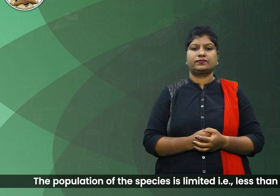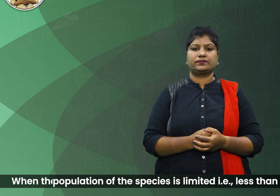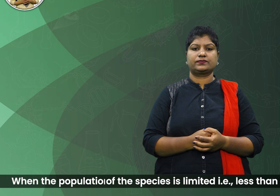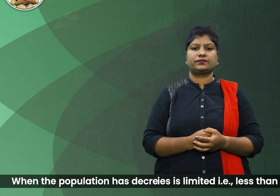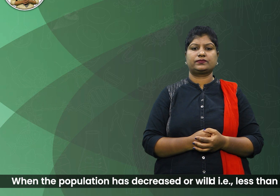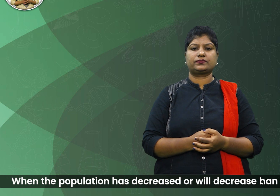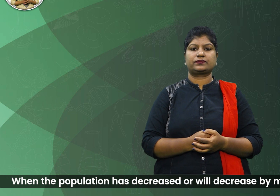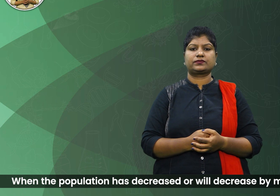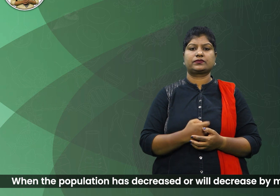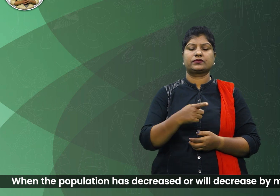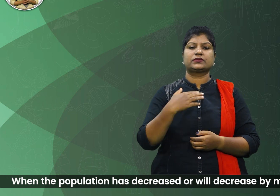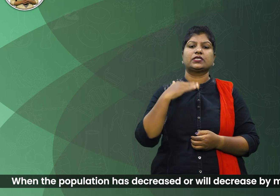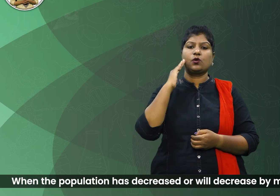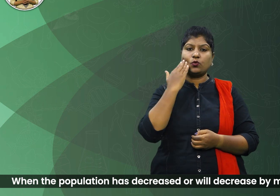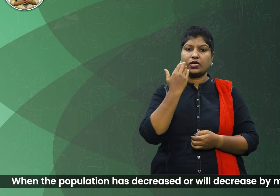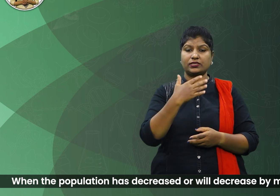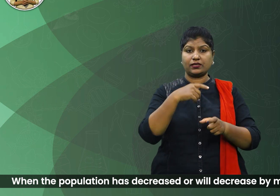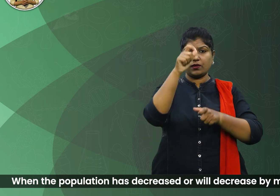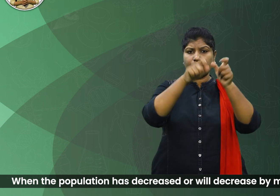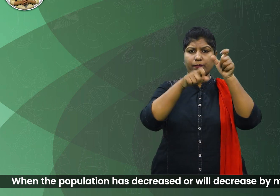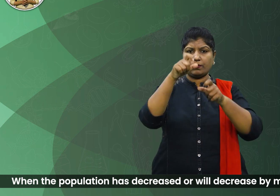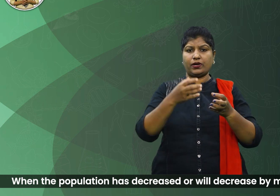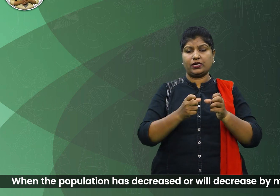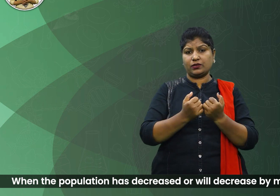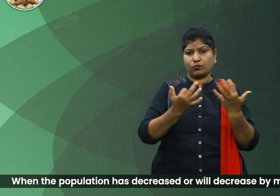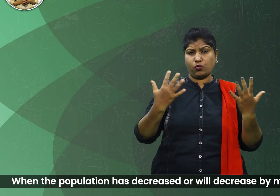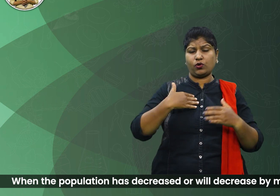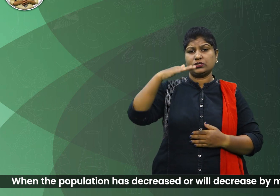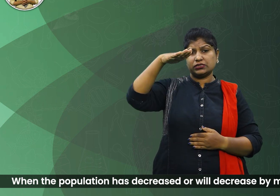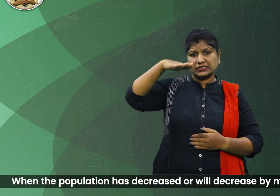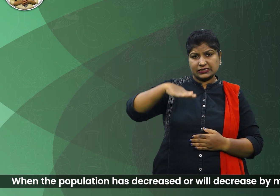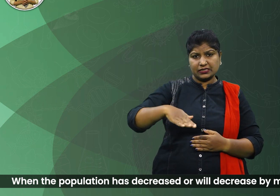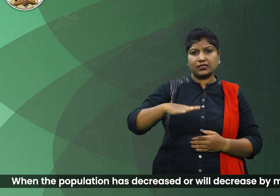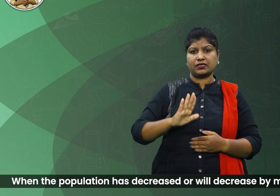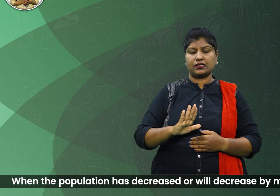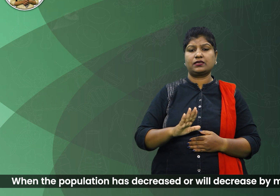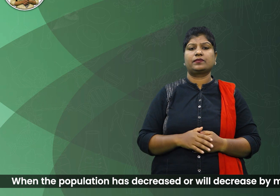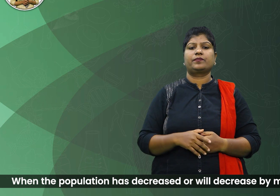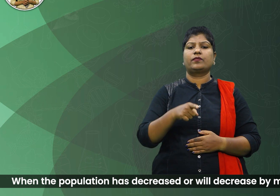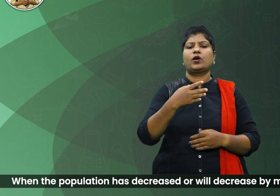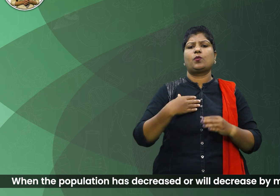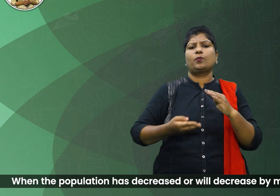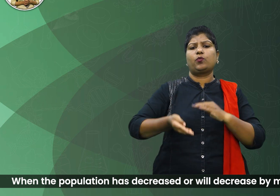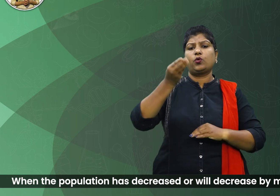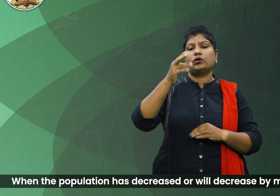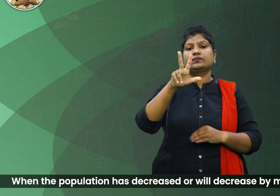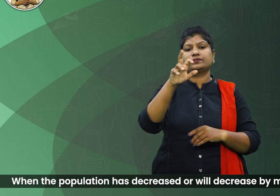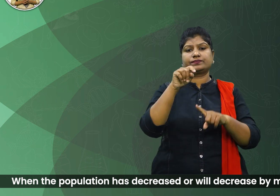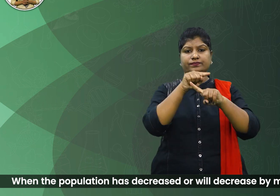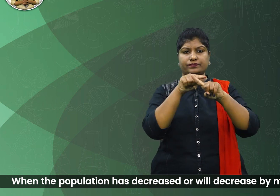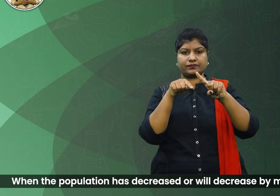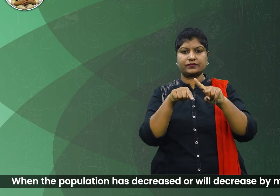When the population has decreased or will decrease by more than 80%